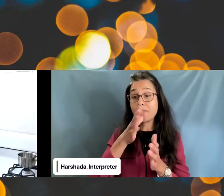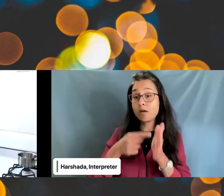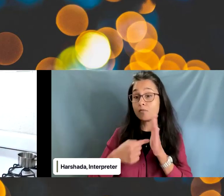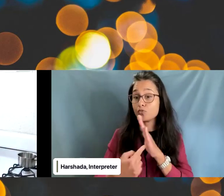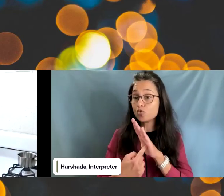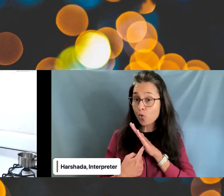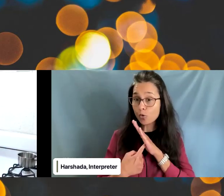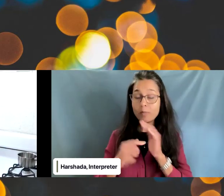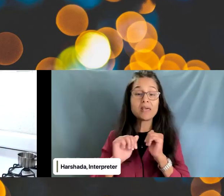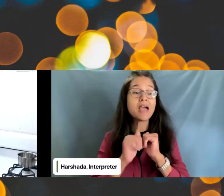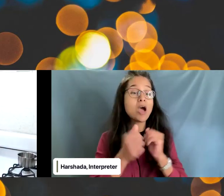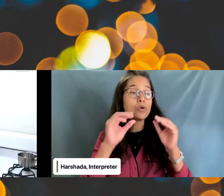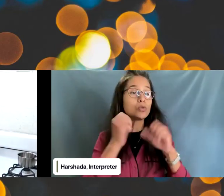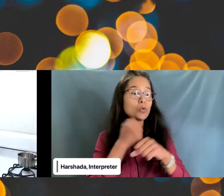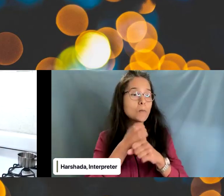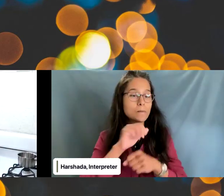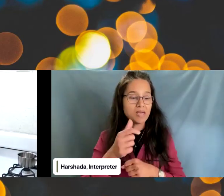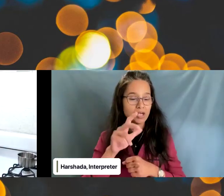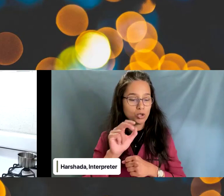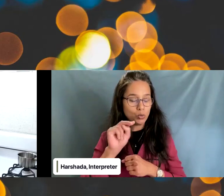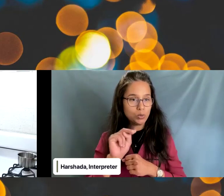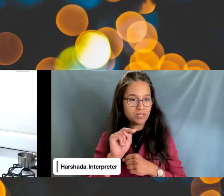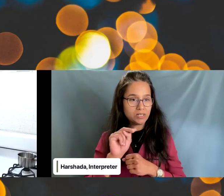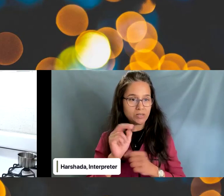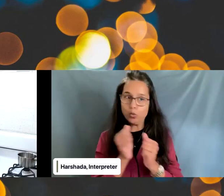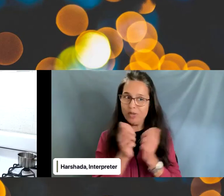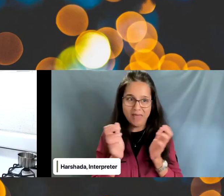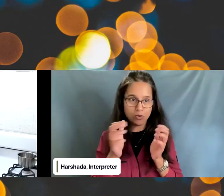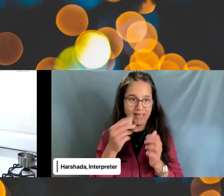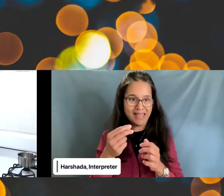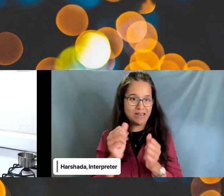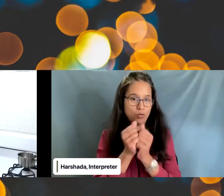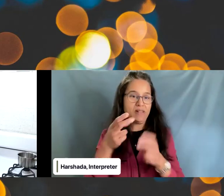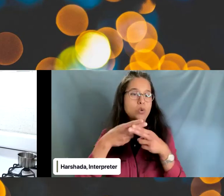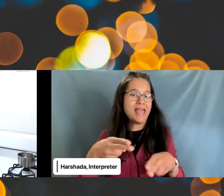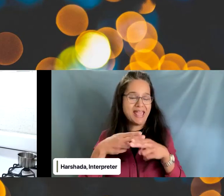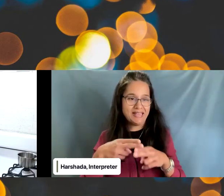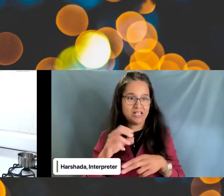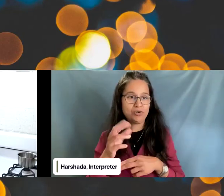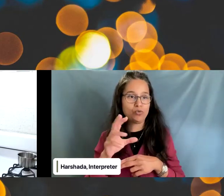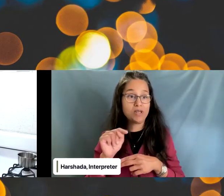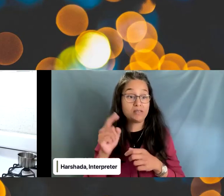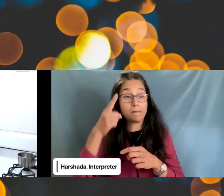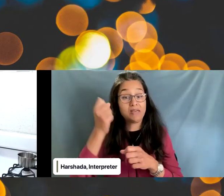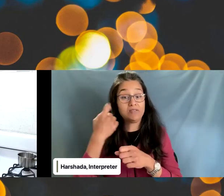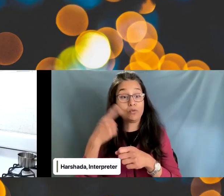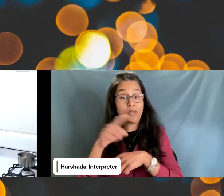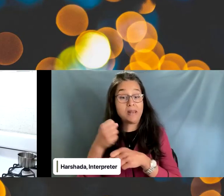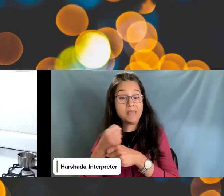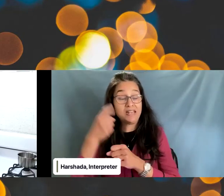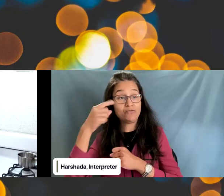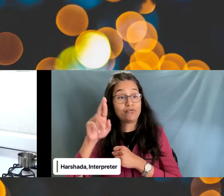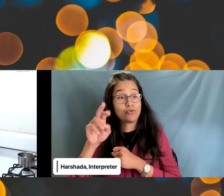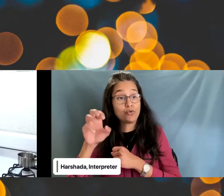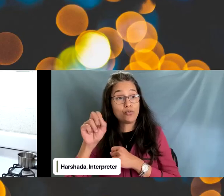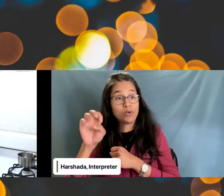gluten-free and egg-free crust, is because when I made it for Reese for his birthday, some of